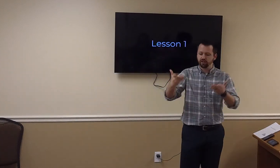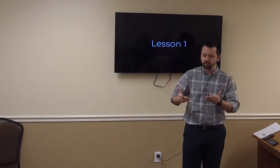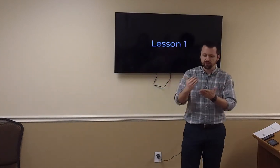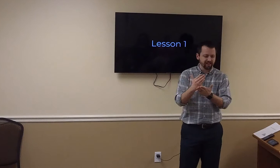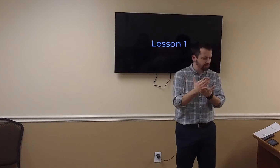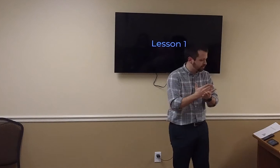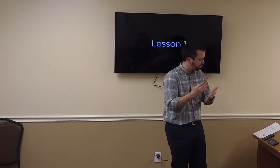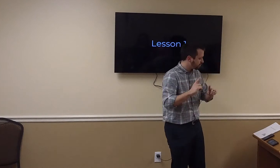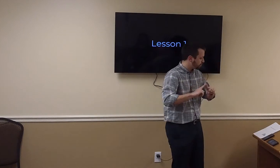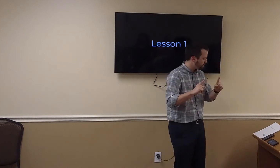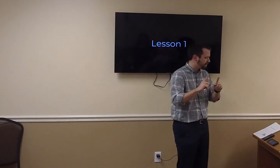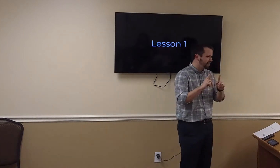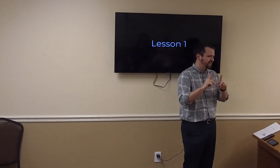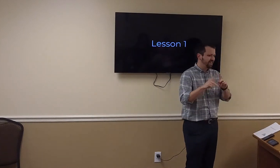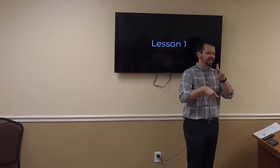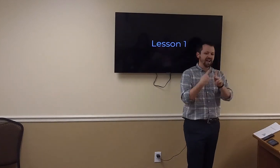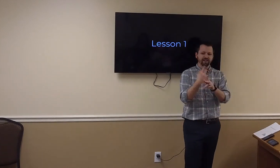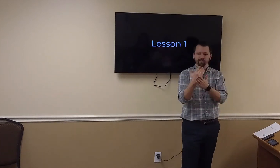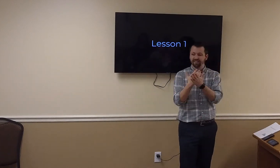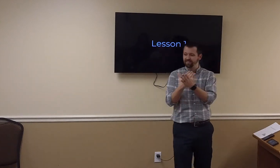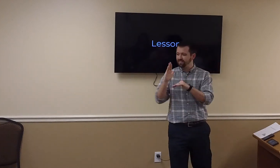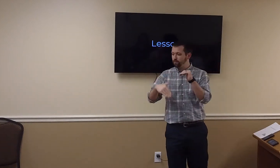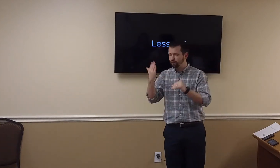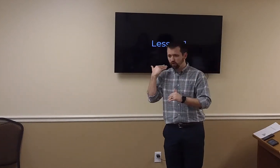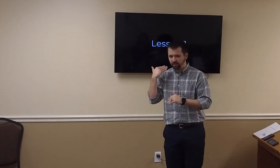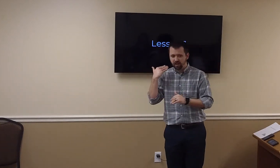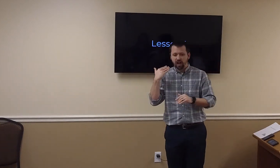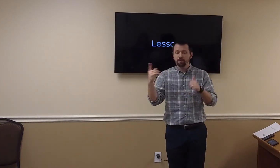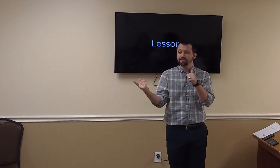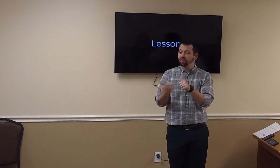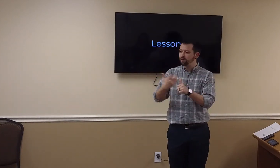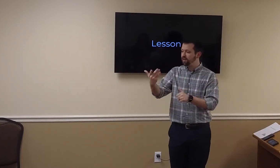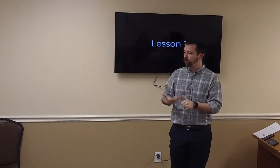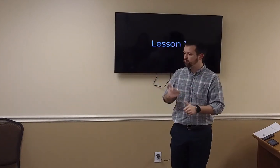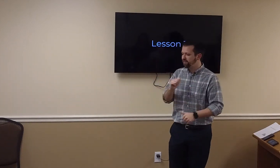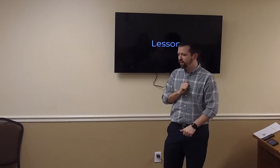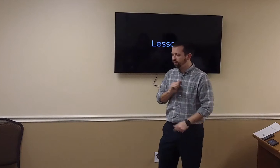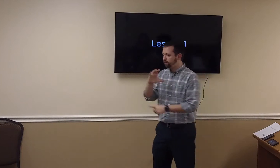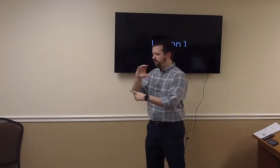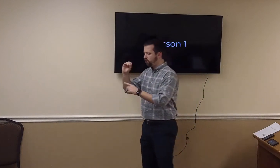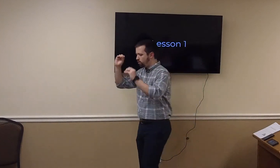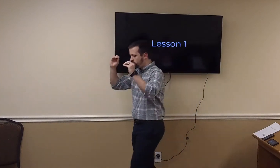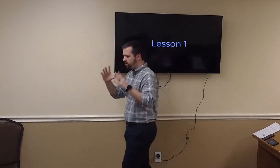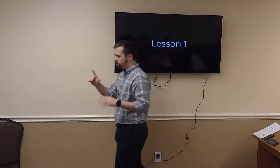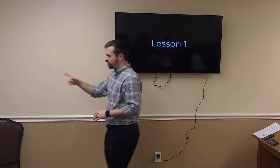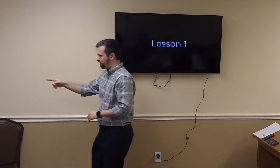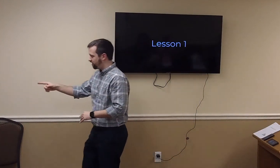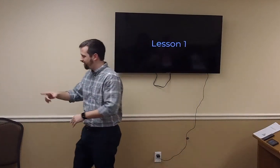introduce the lessons to you. These are some different kind of lessons than before. But first, let me introduce myself and my co-teacher here.